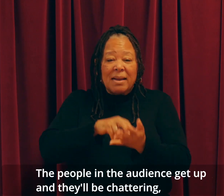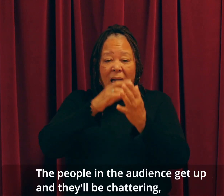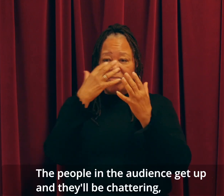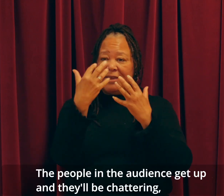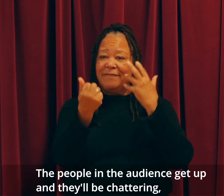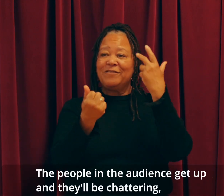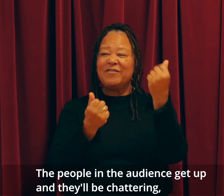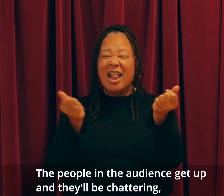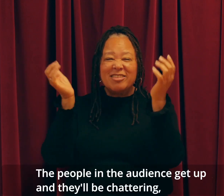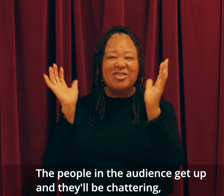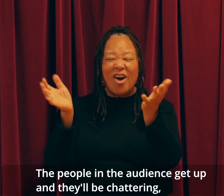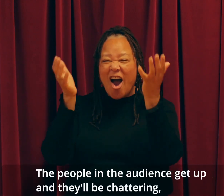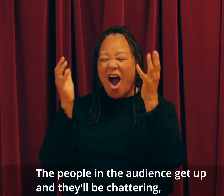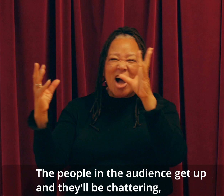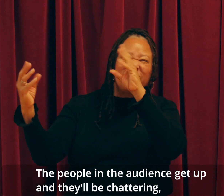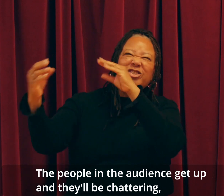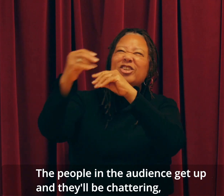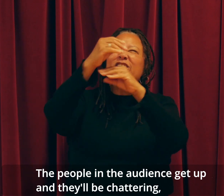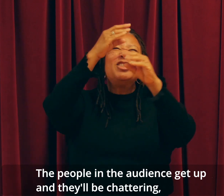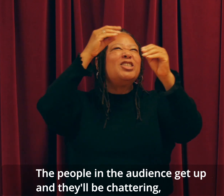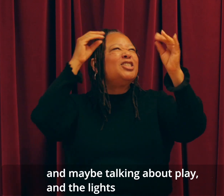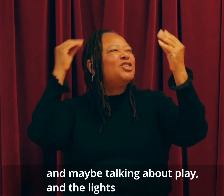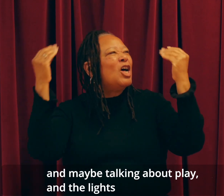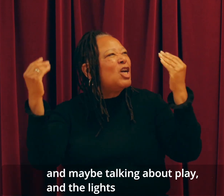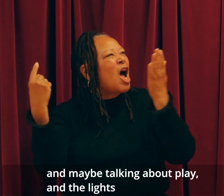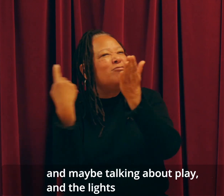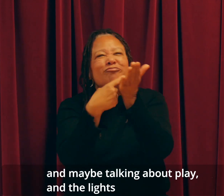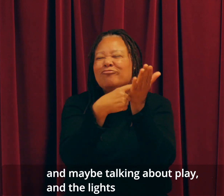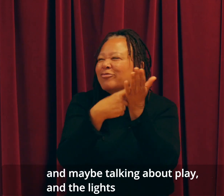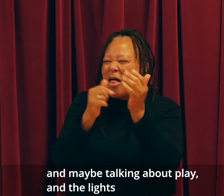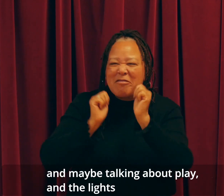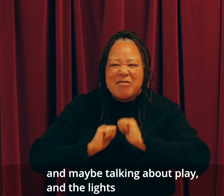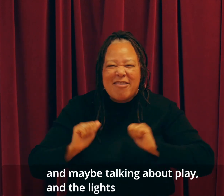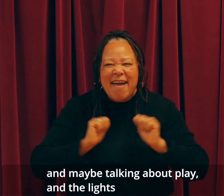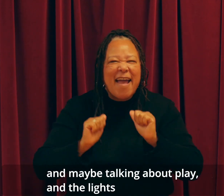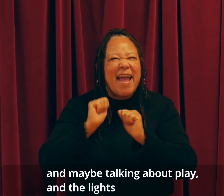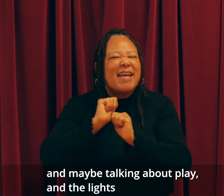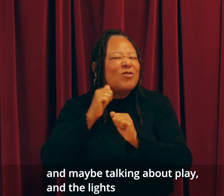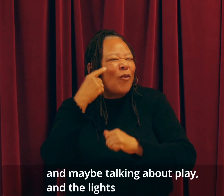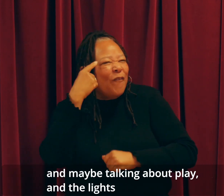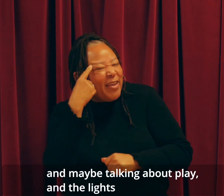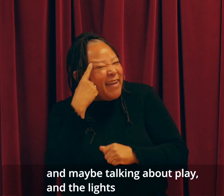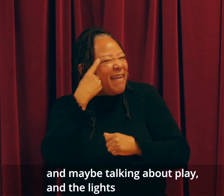The people in the audience will get up and they'll be chattering and maybe talking about the play and the lights,